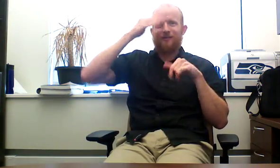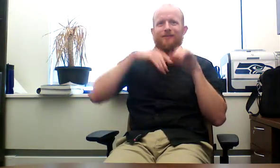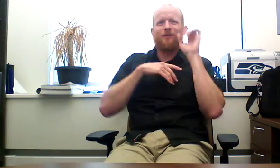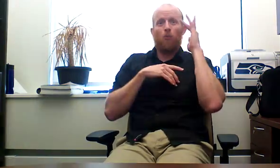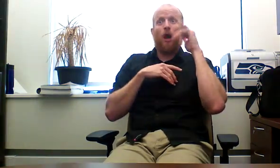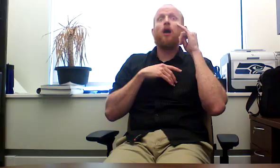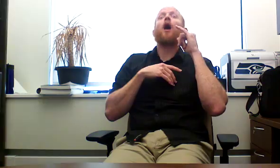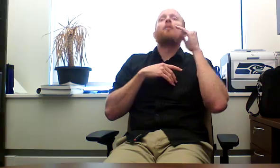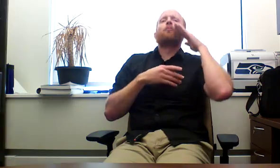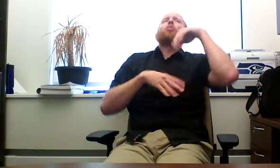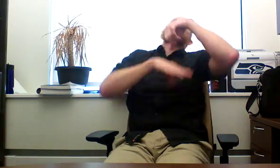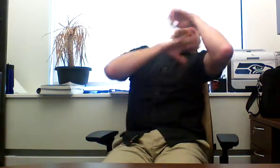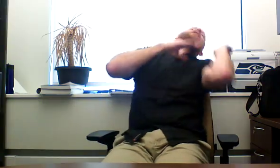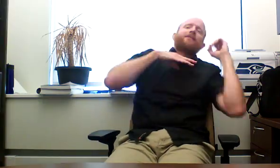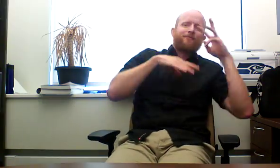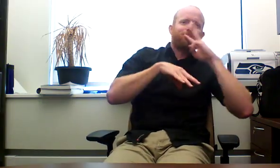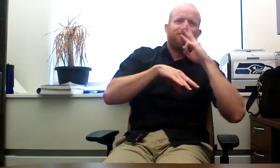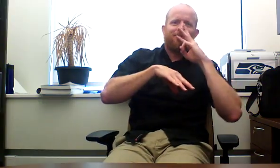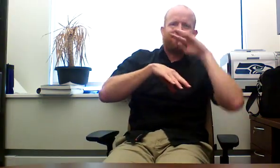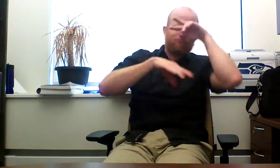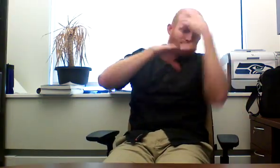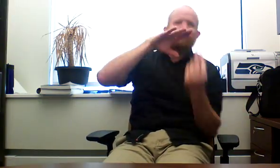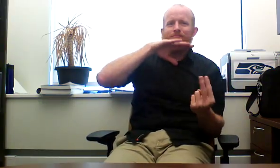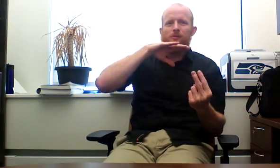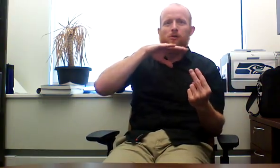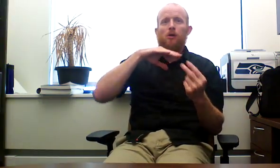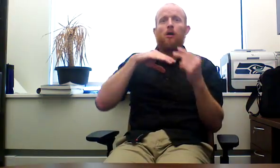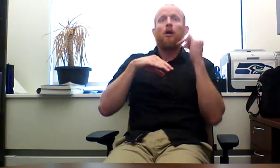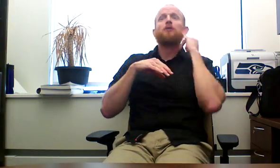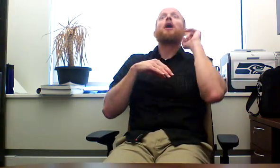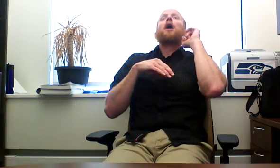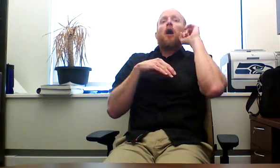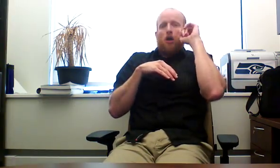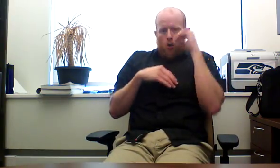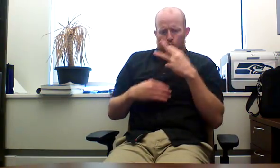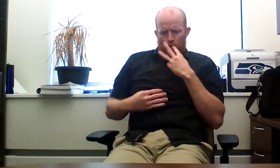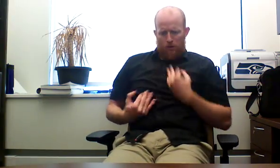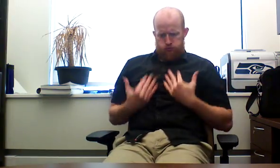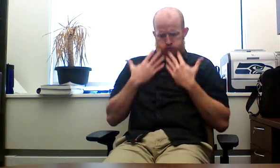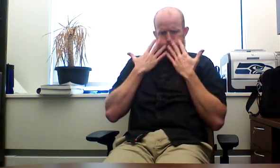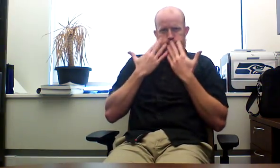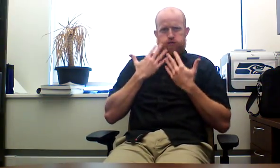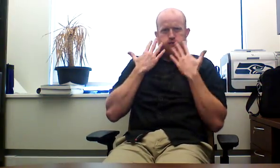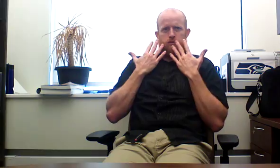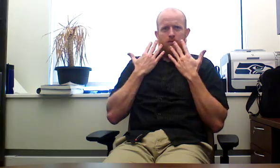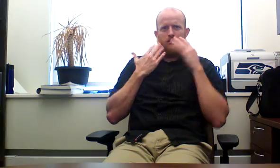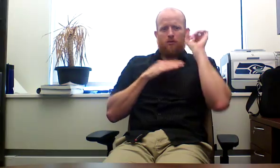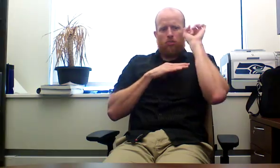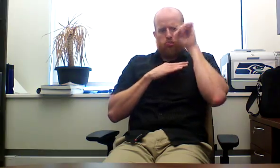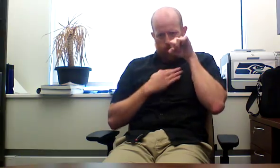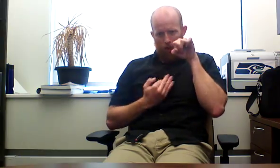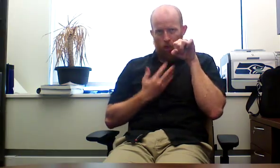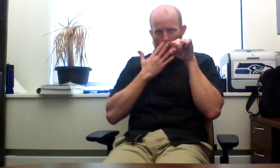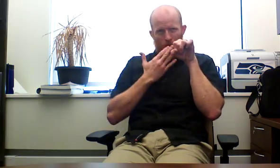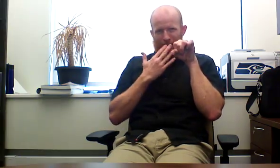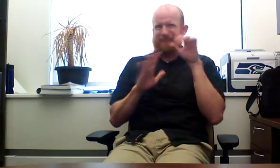you can kind of keep their head up in the water so that way they don't just fall under the water. And they can get comfortable with the water